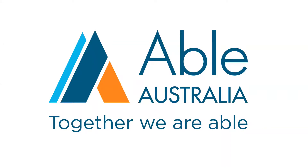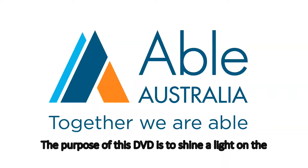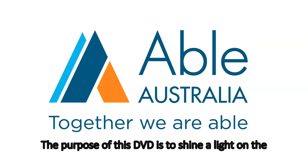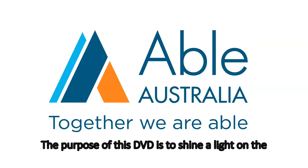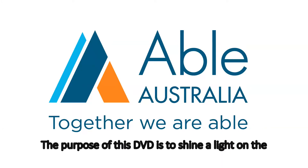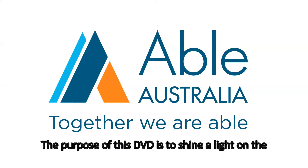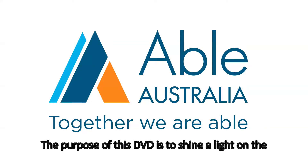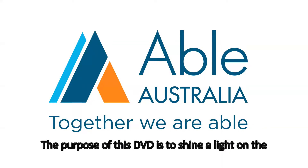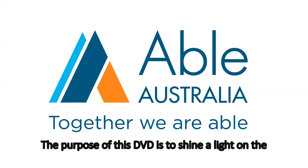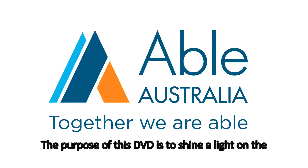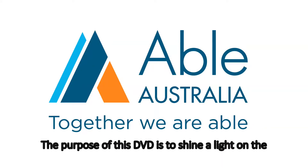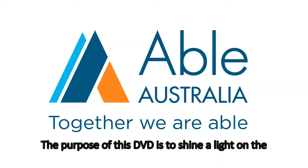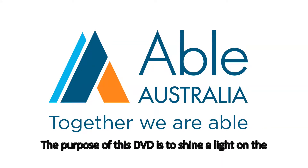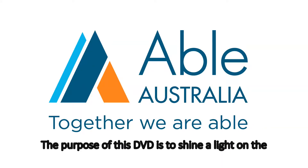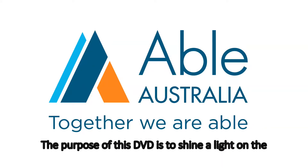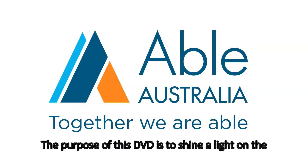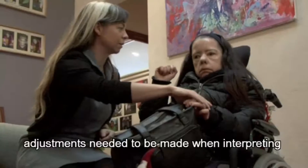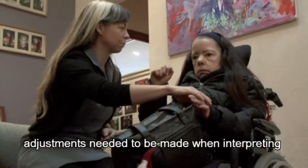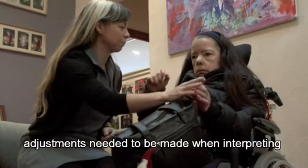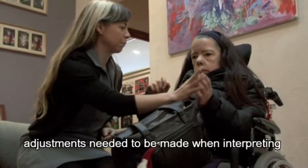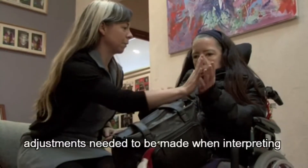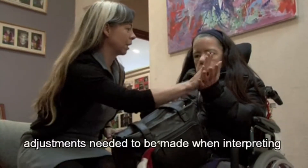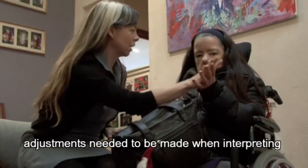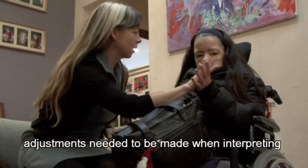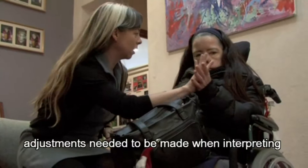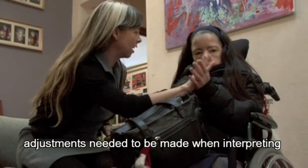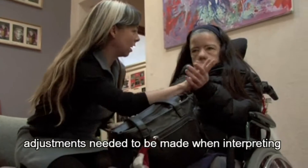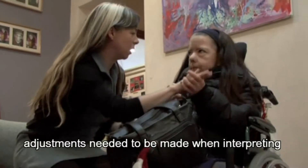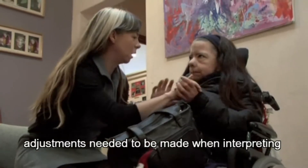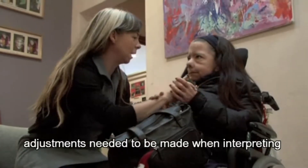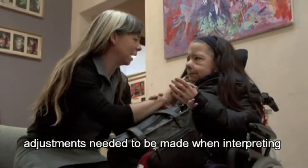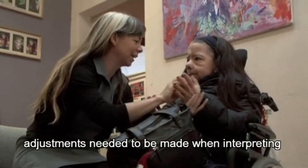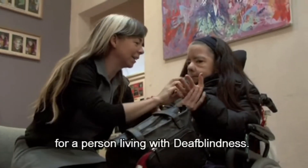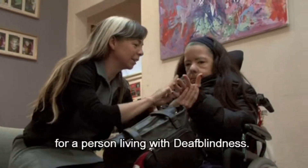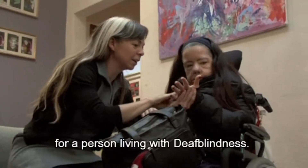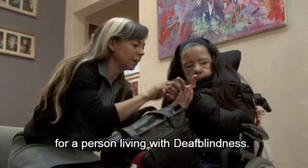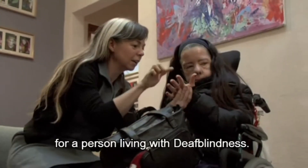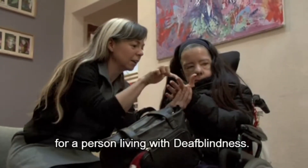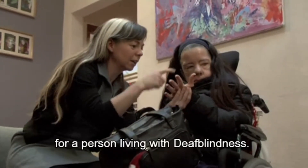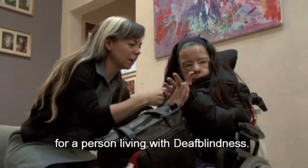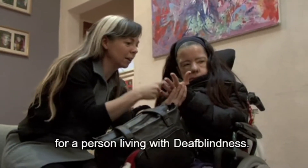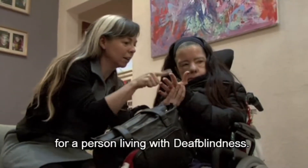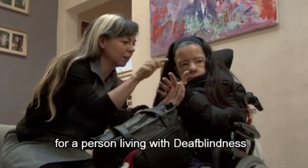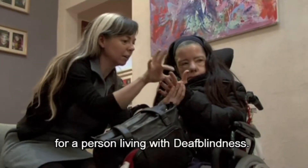The purpose of this DVD is to shine a light on the adjustments needed to be made when interpreting for a person living with